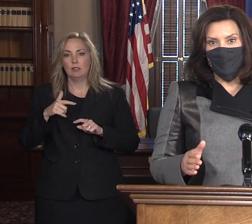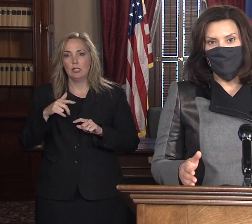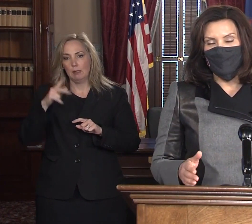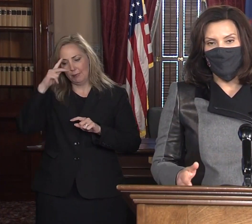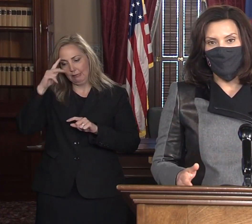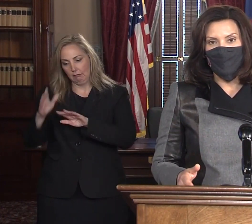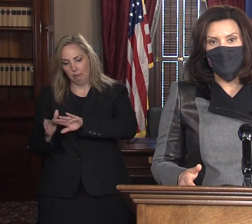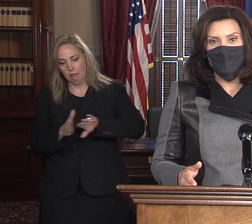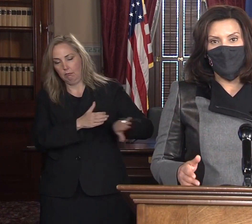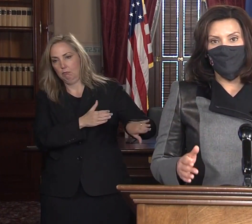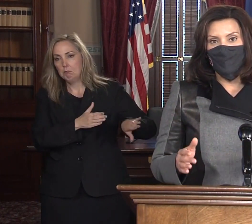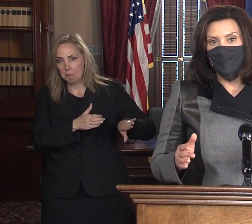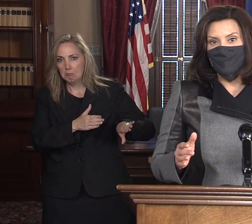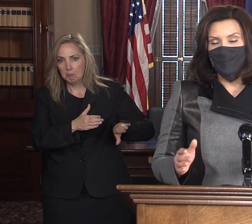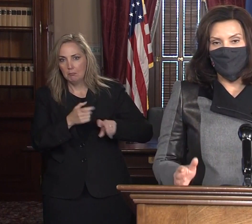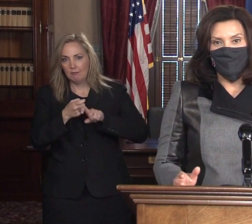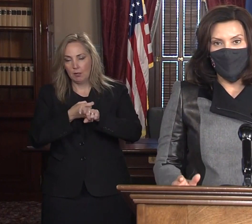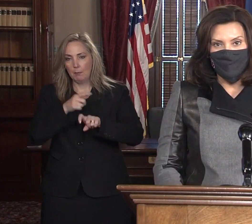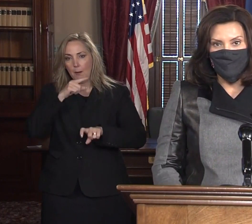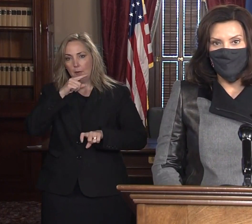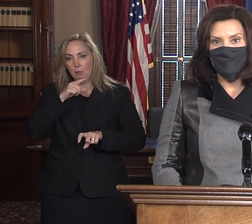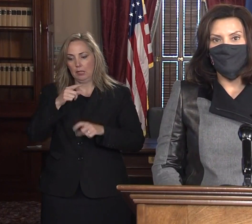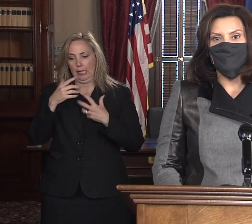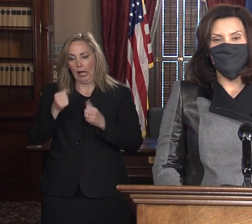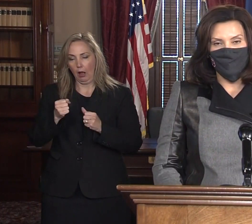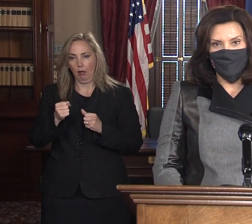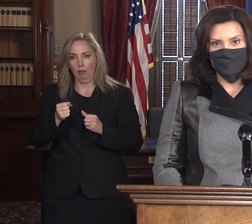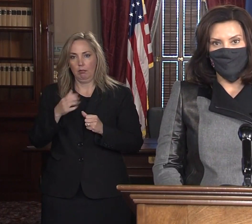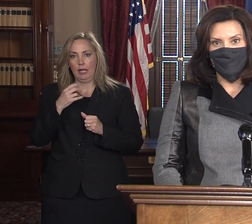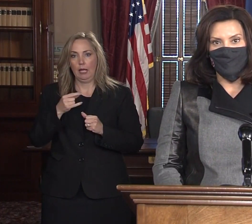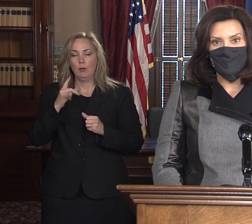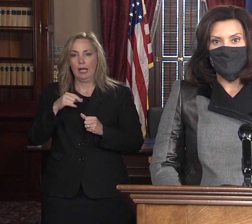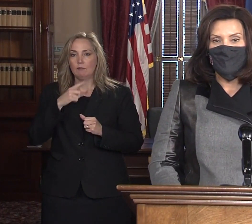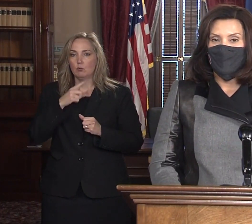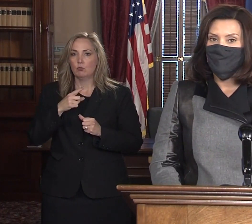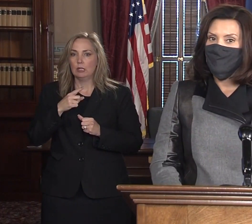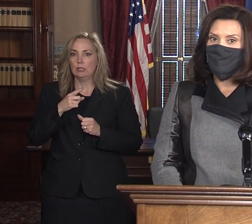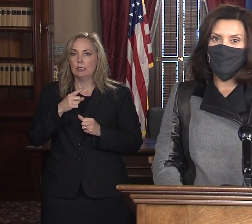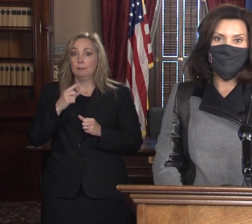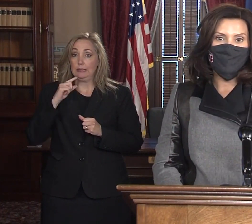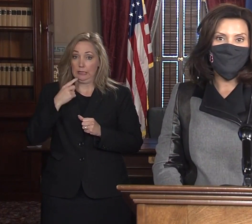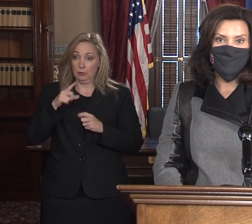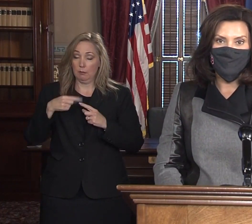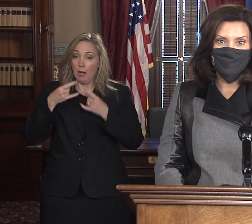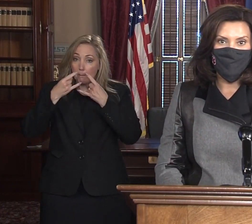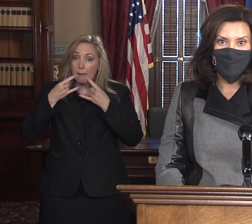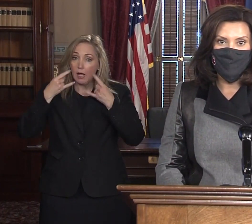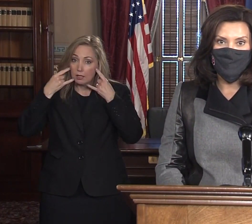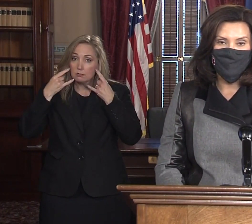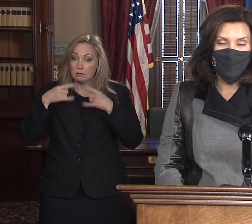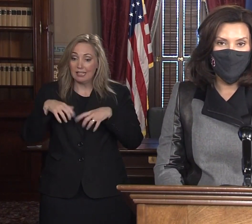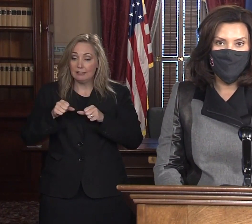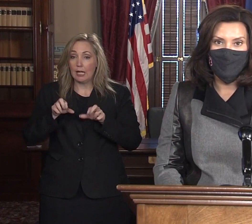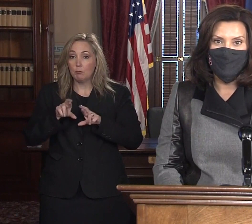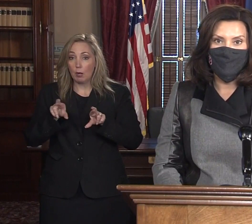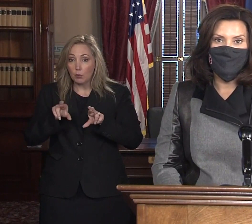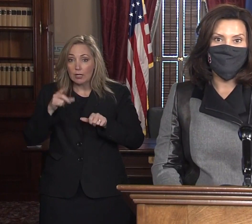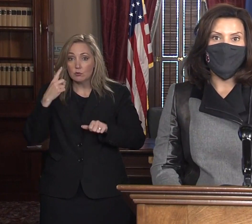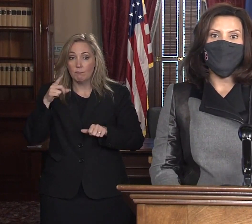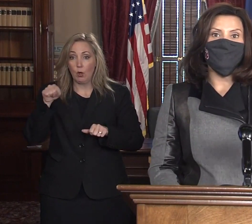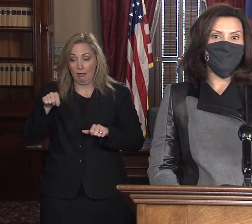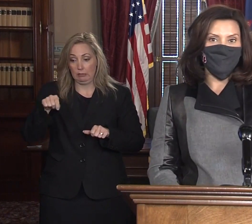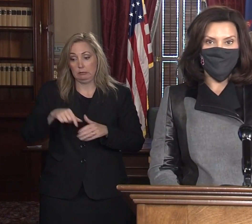around our public health. And we've got to take the masking seriously. We have to take preparations for this fall